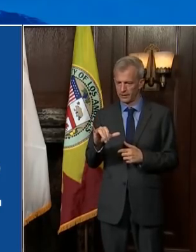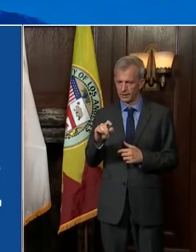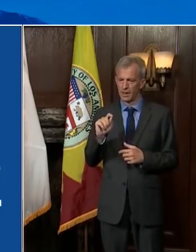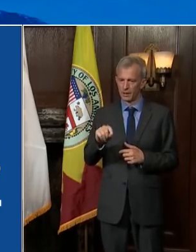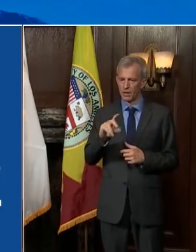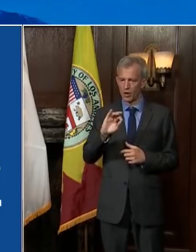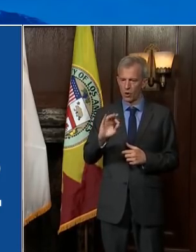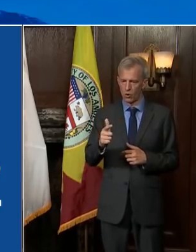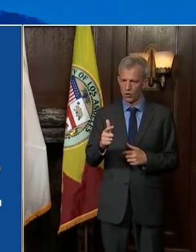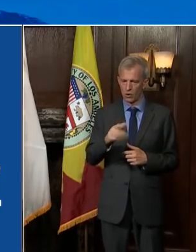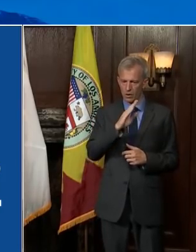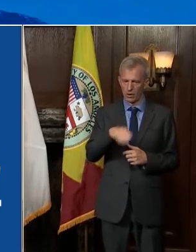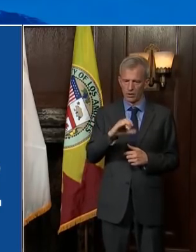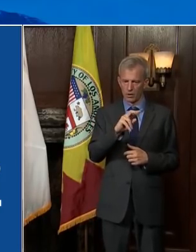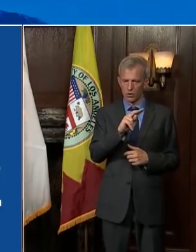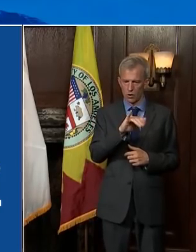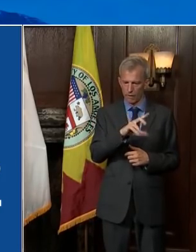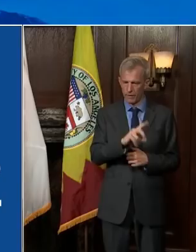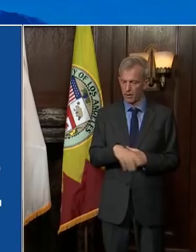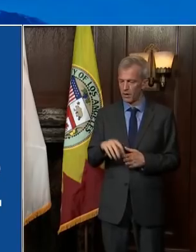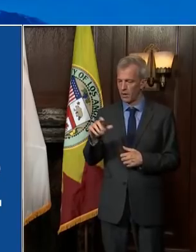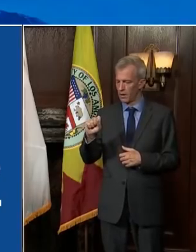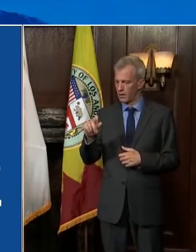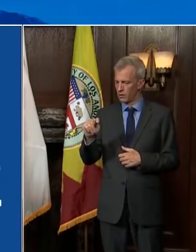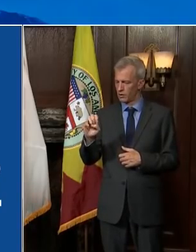streetsla.lacity.org/COVID. That's